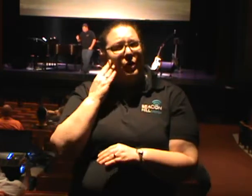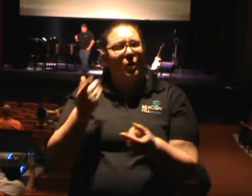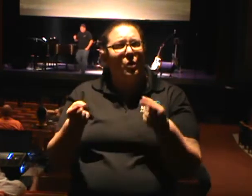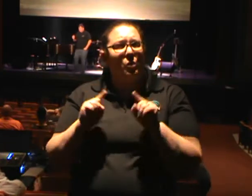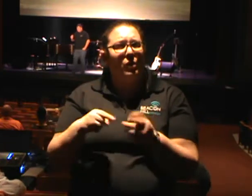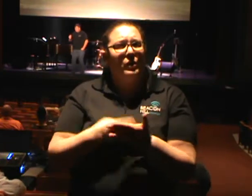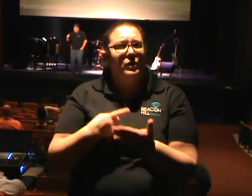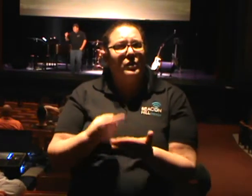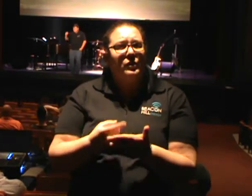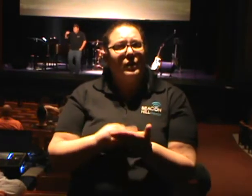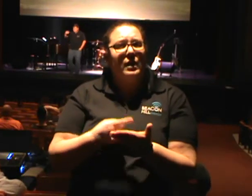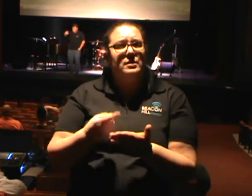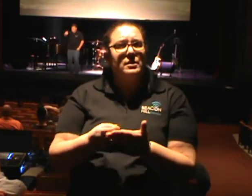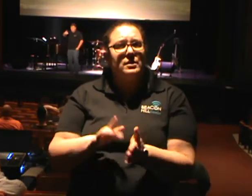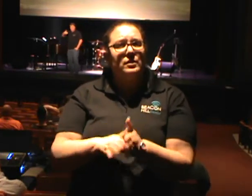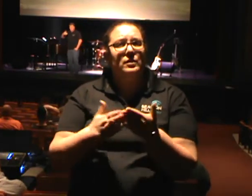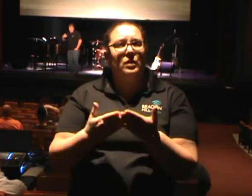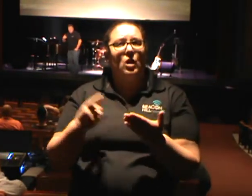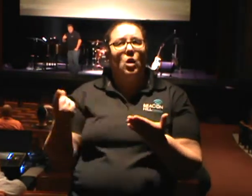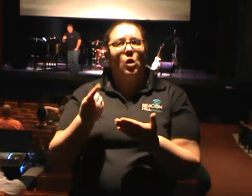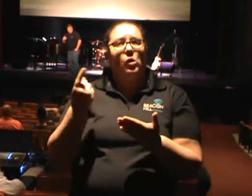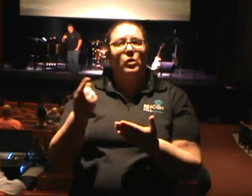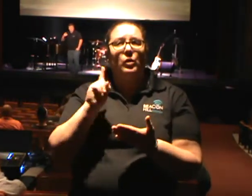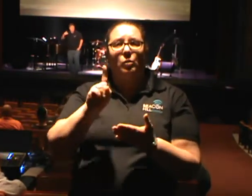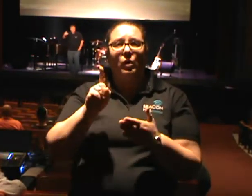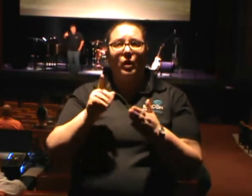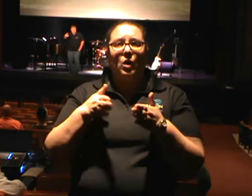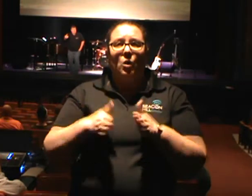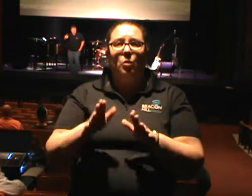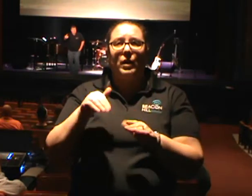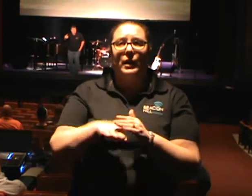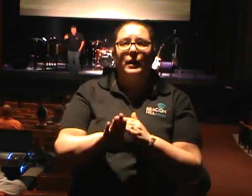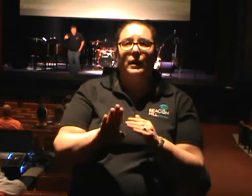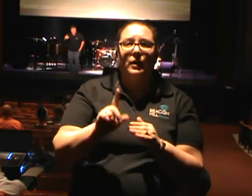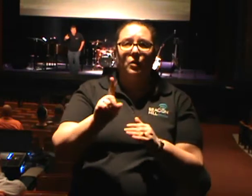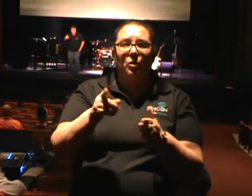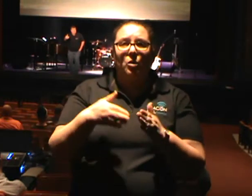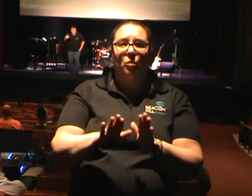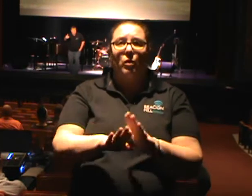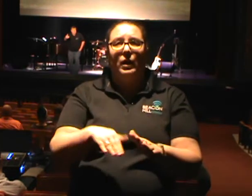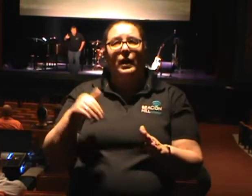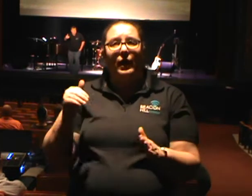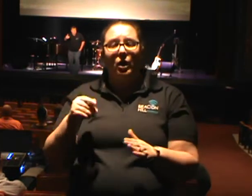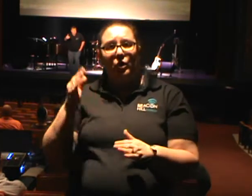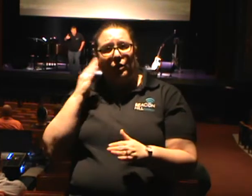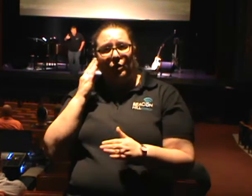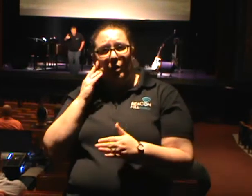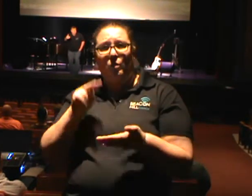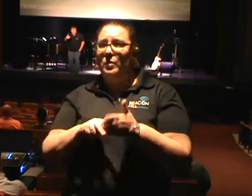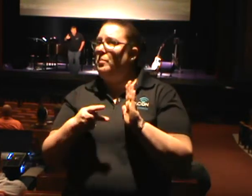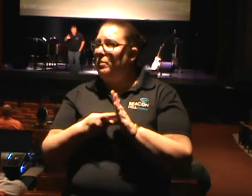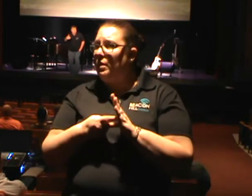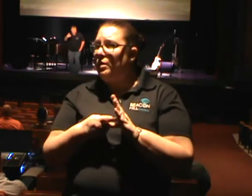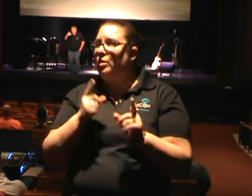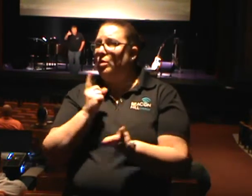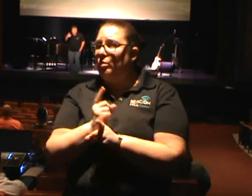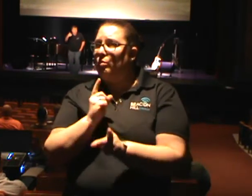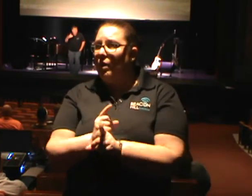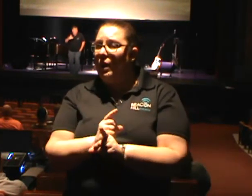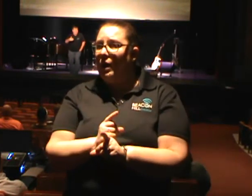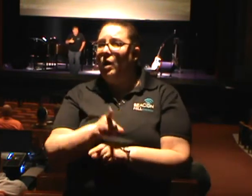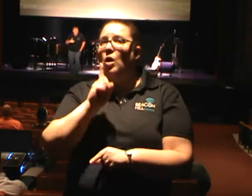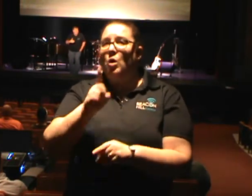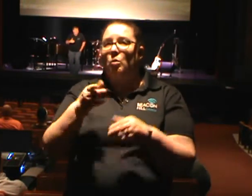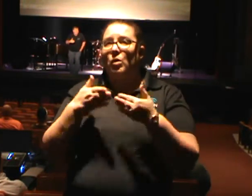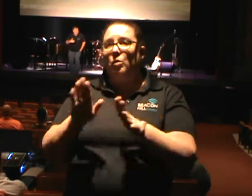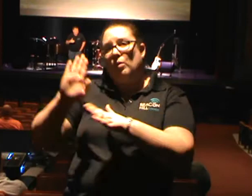in Scripture, when it says there's only one way in and one way out, you do know what that's referencing, right? That there is only one